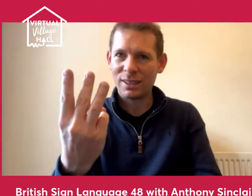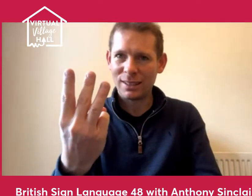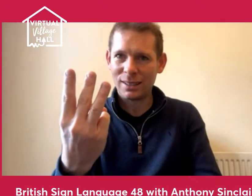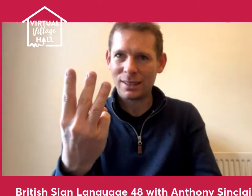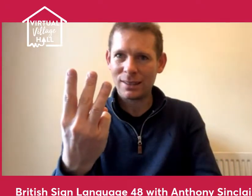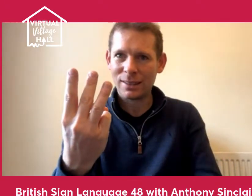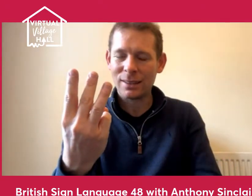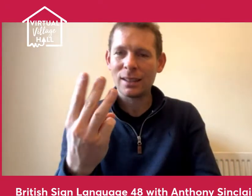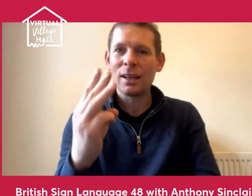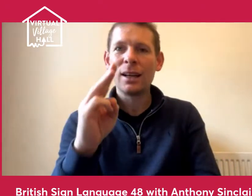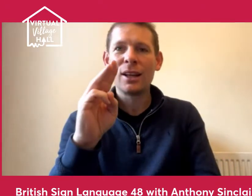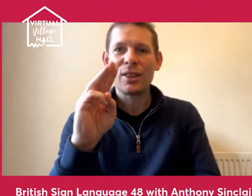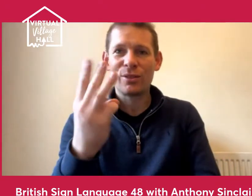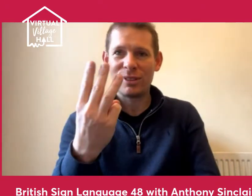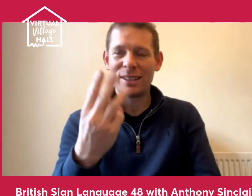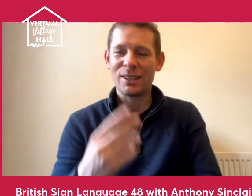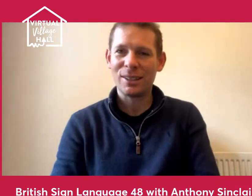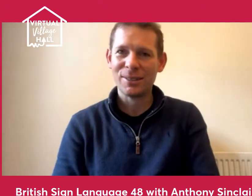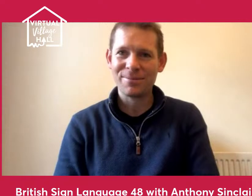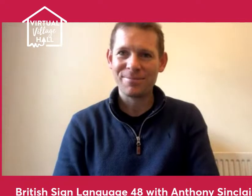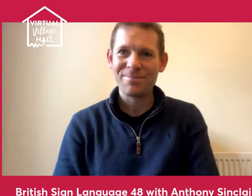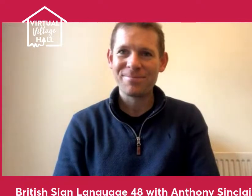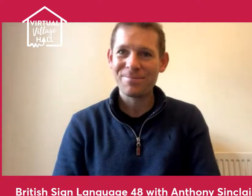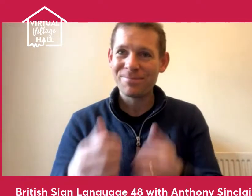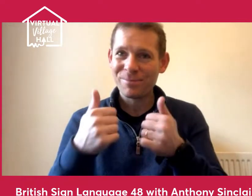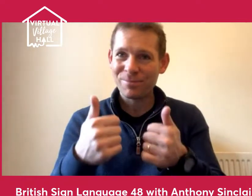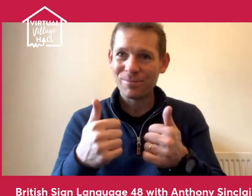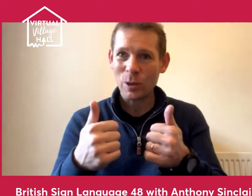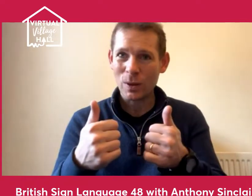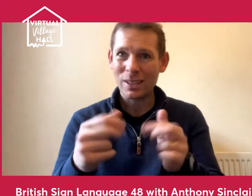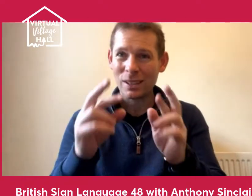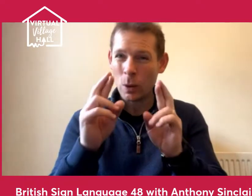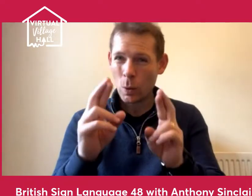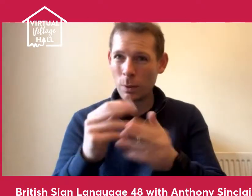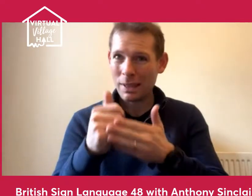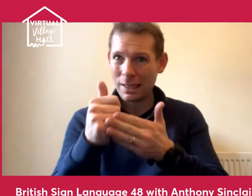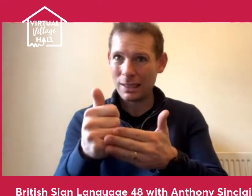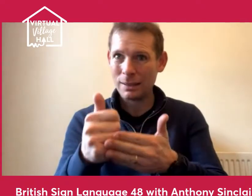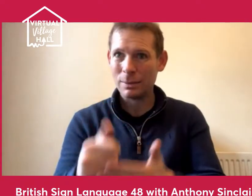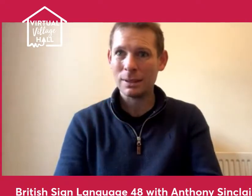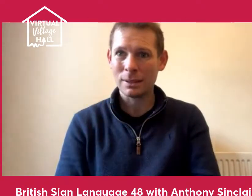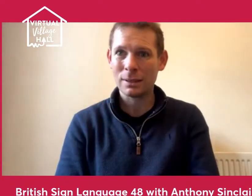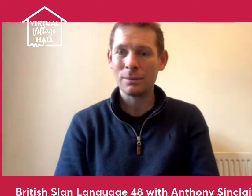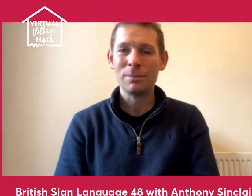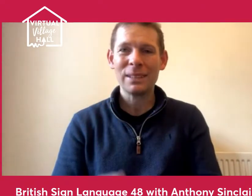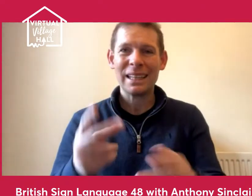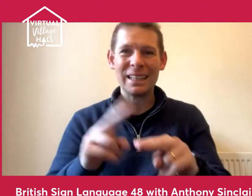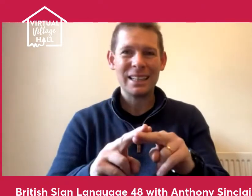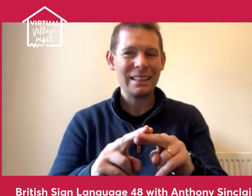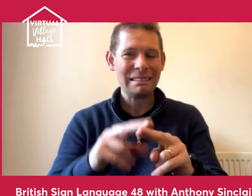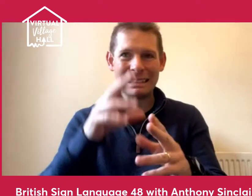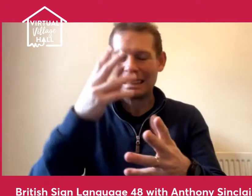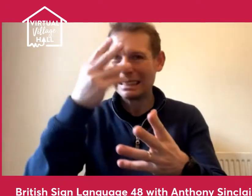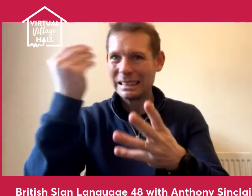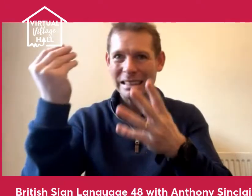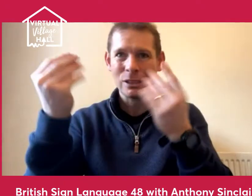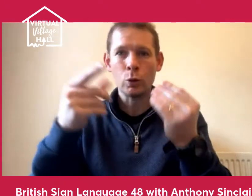2:45, and 3 o'clock. Okay, hopefully that helps and makes sense. if you're really